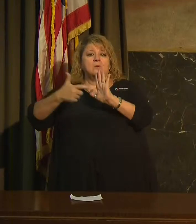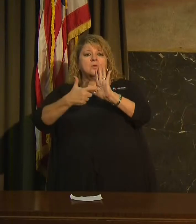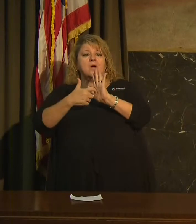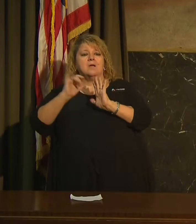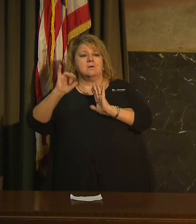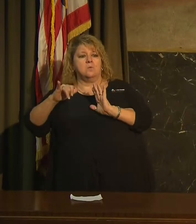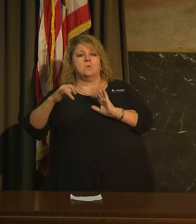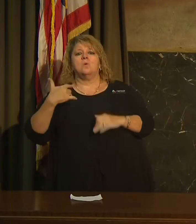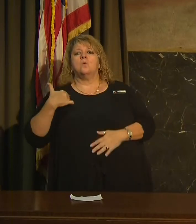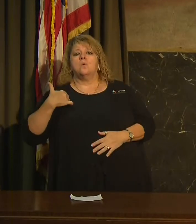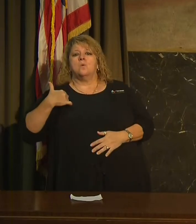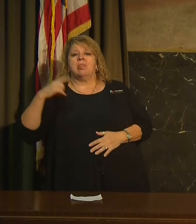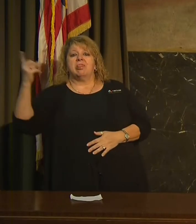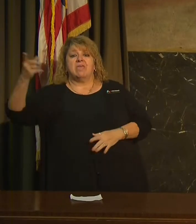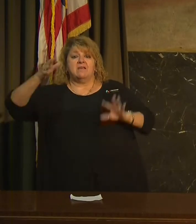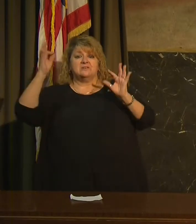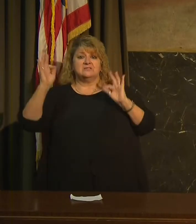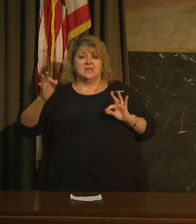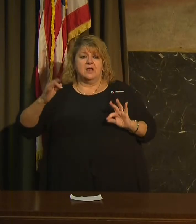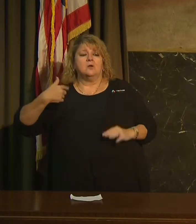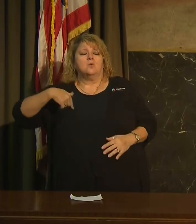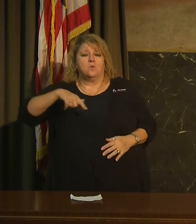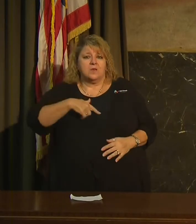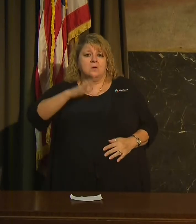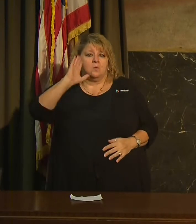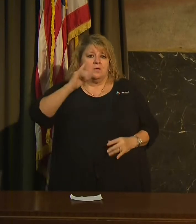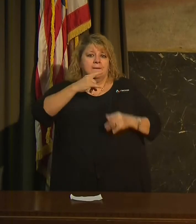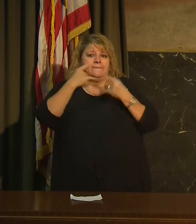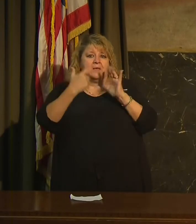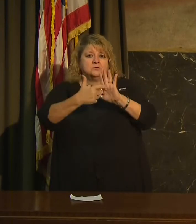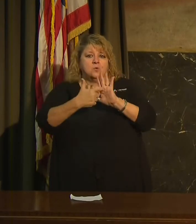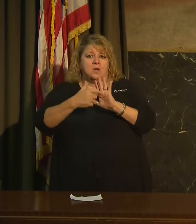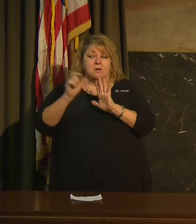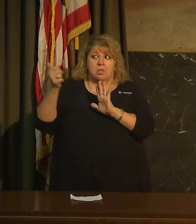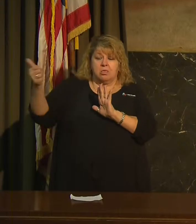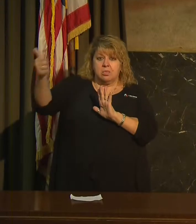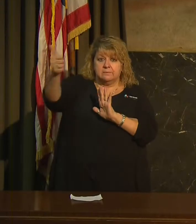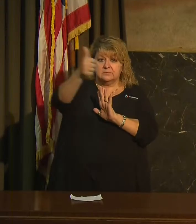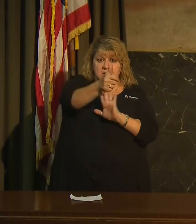business still have a mask mandate in place.